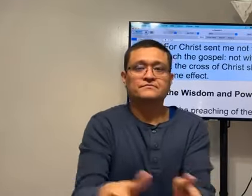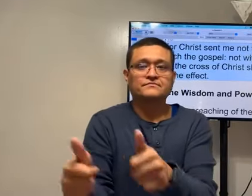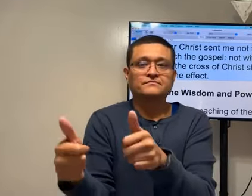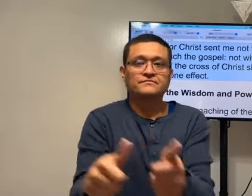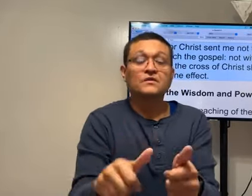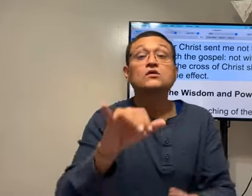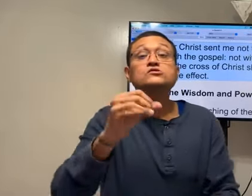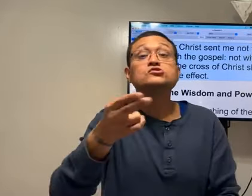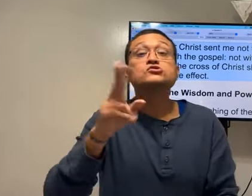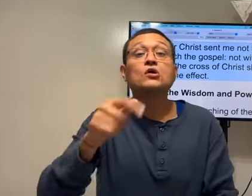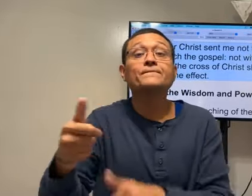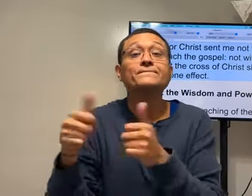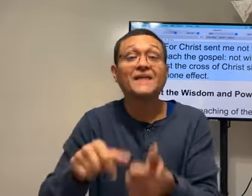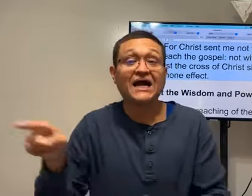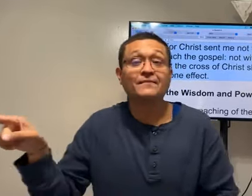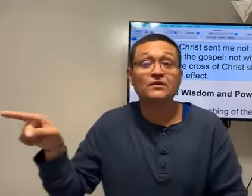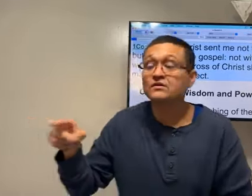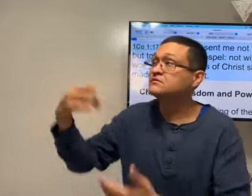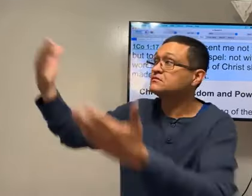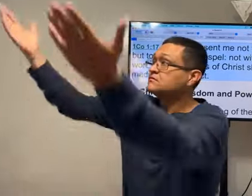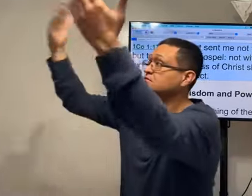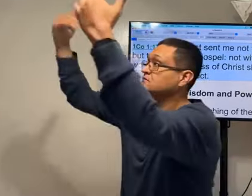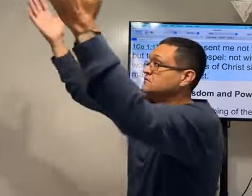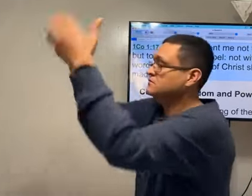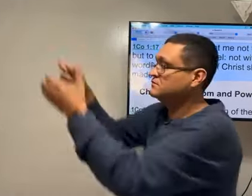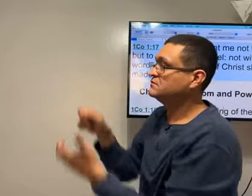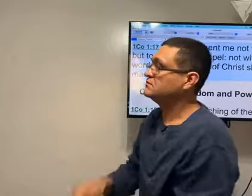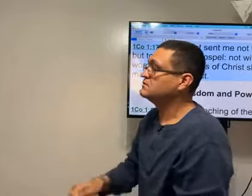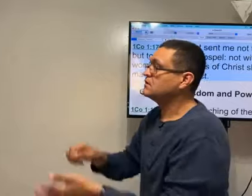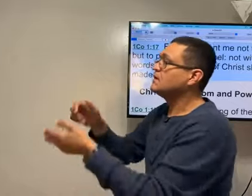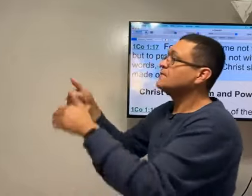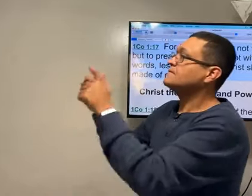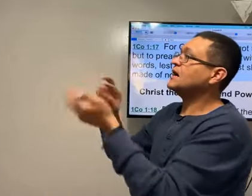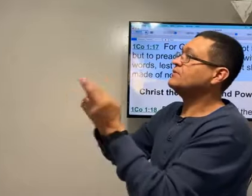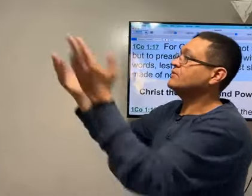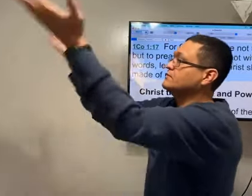So again, we're seeing that Paul says, for Christ sent me not to baptize.